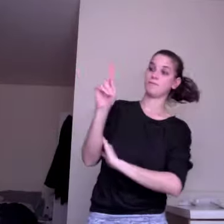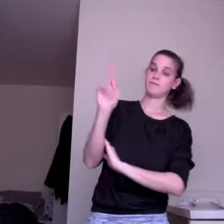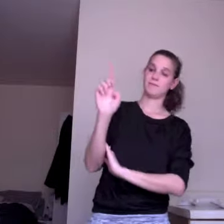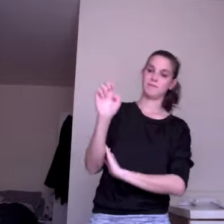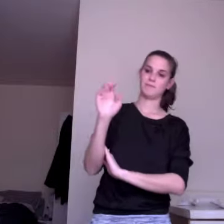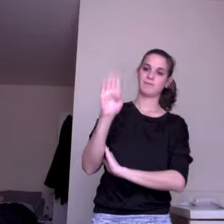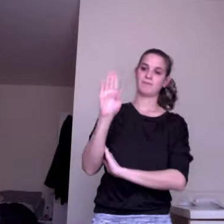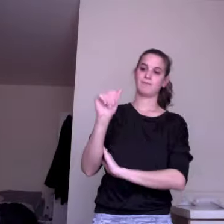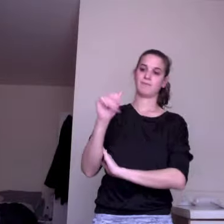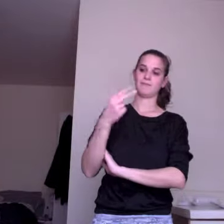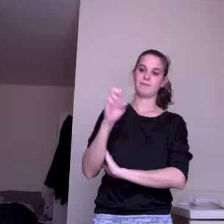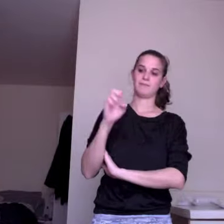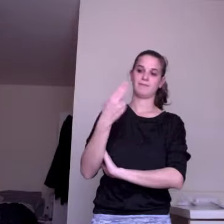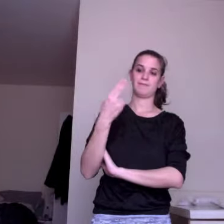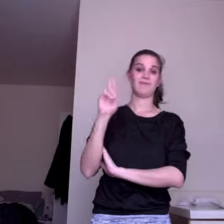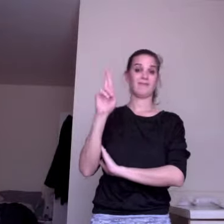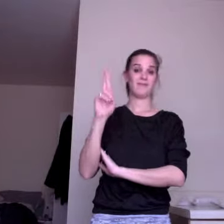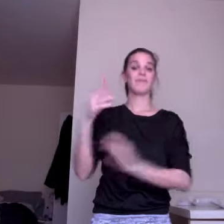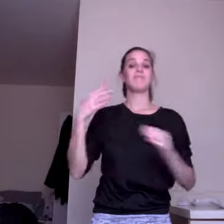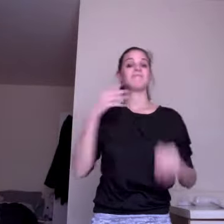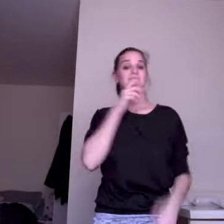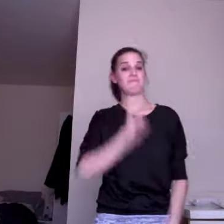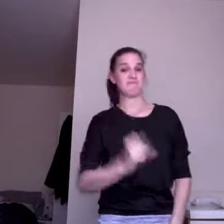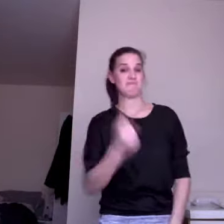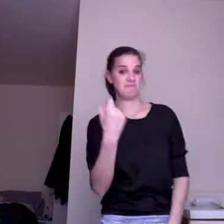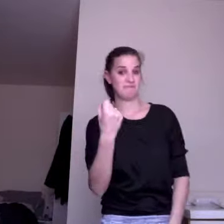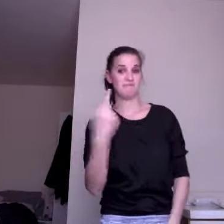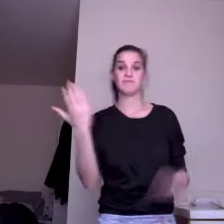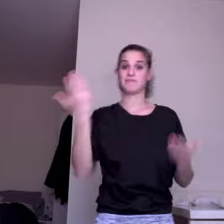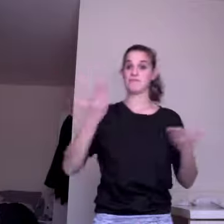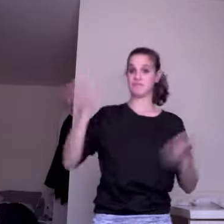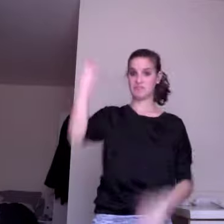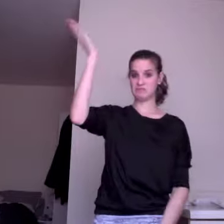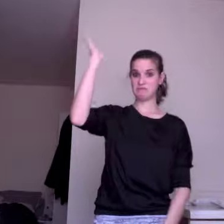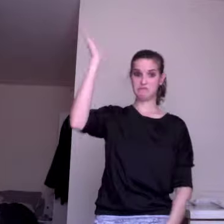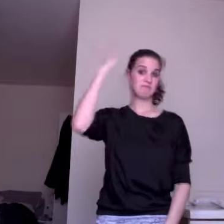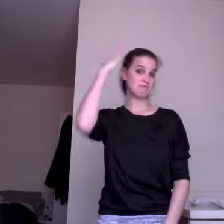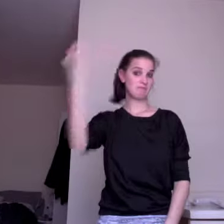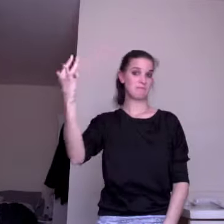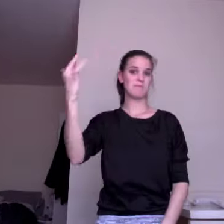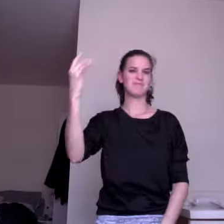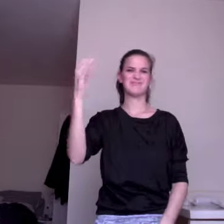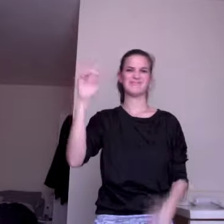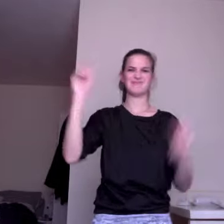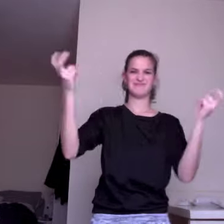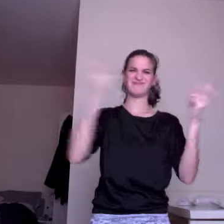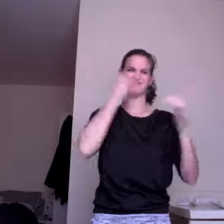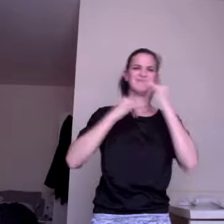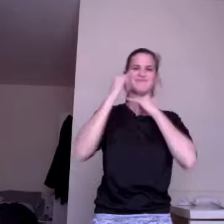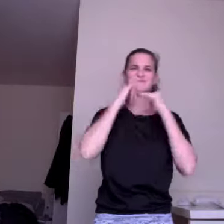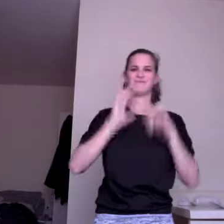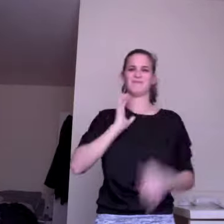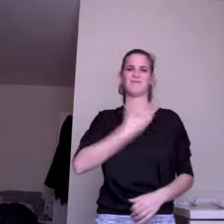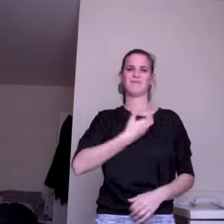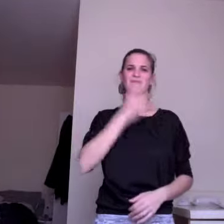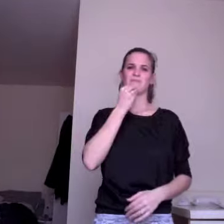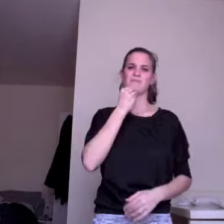11 years old. I came here today to talk about what's wrong with our food system. First of all, I would like to say that I'm really amazed at